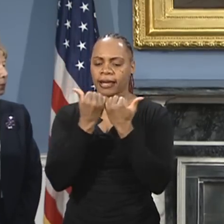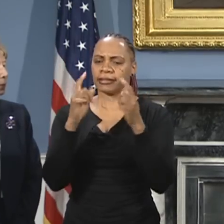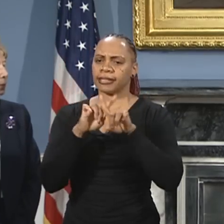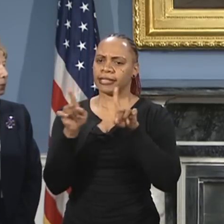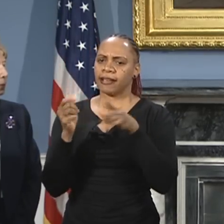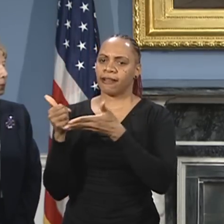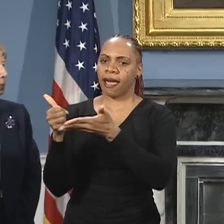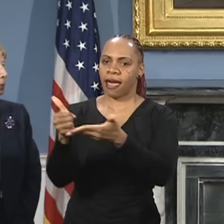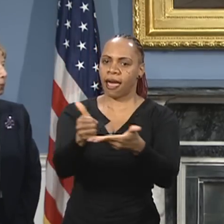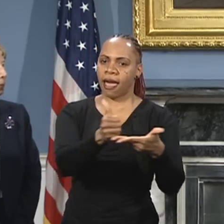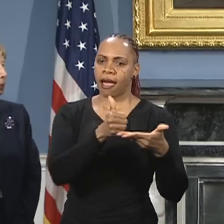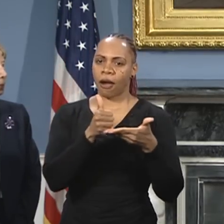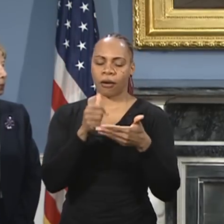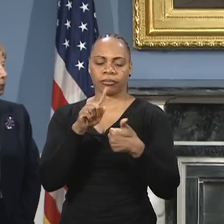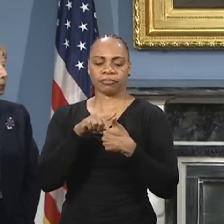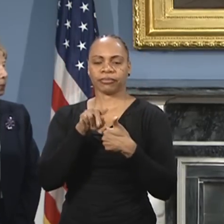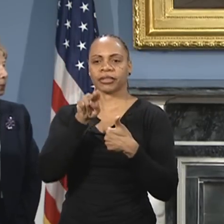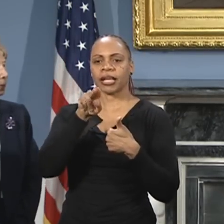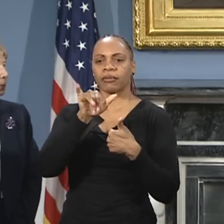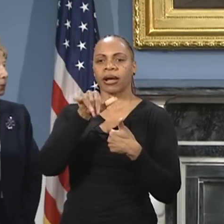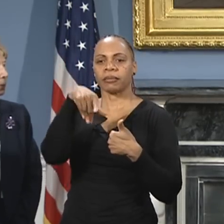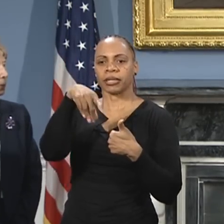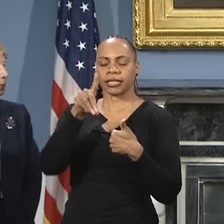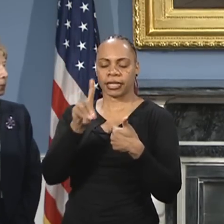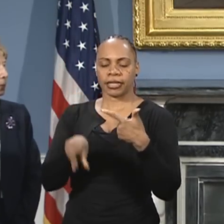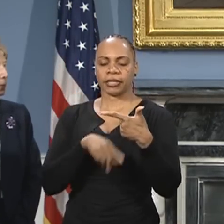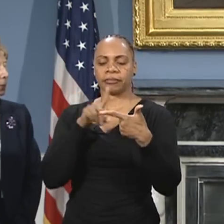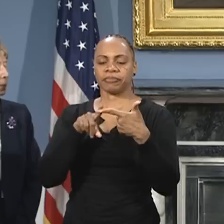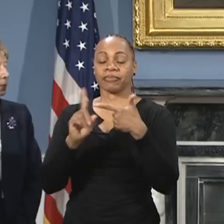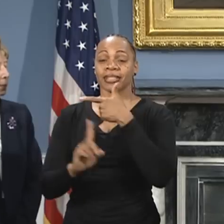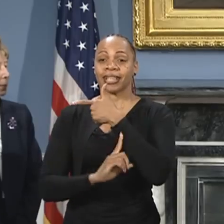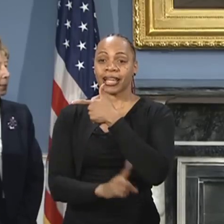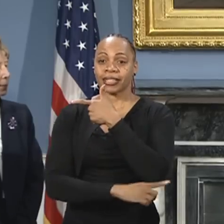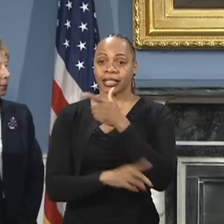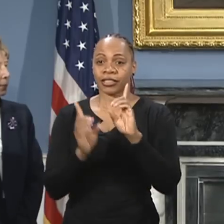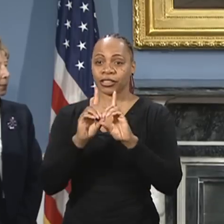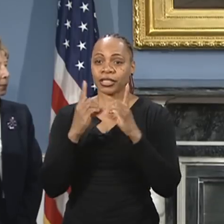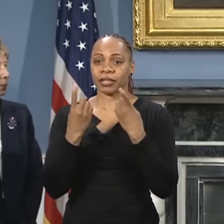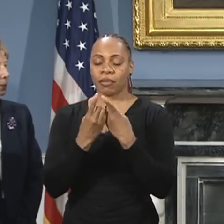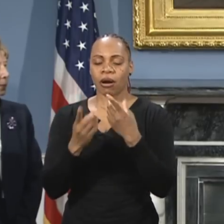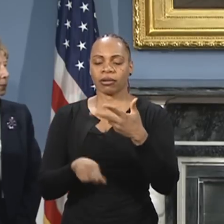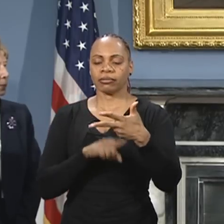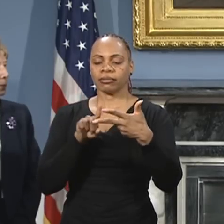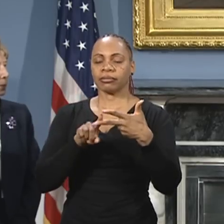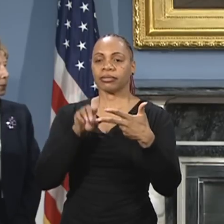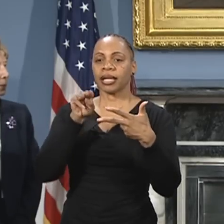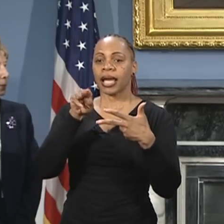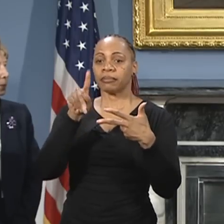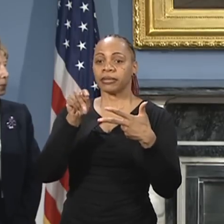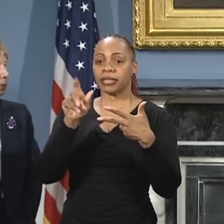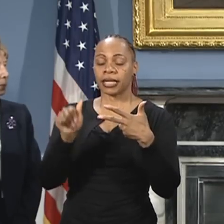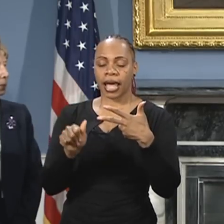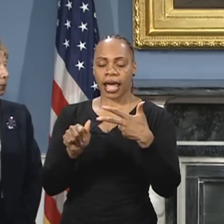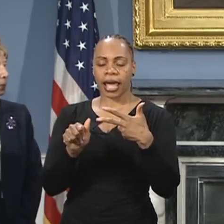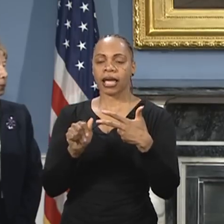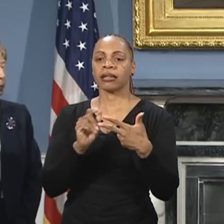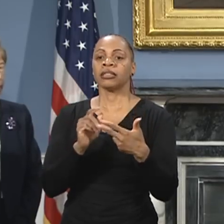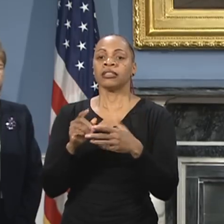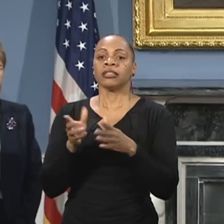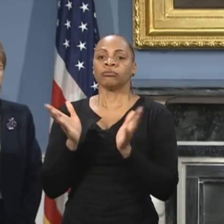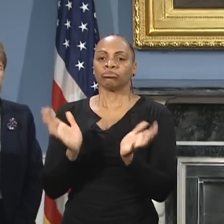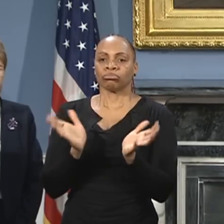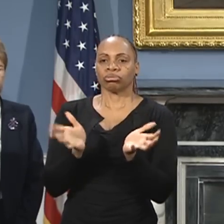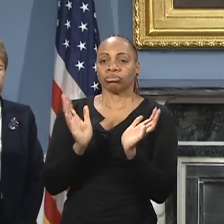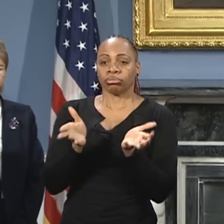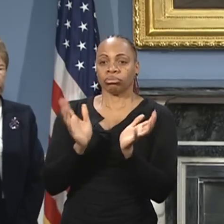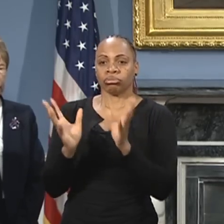commend the NYPD, the Sanitation Department, obviously our Mayor's Office of Operations, and the MTA. There's been very productive conversations in the last